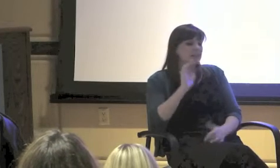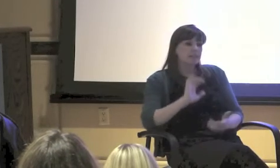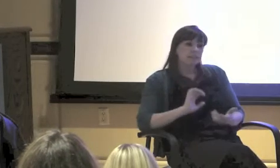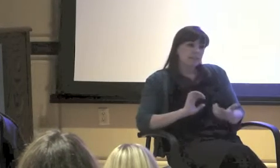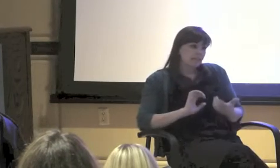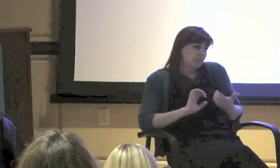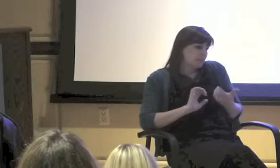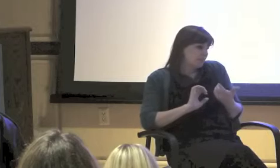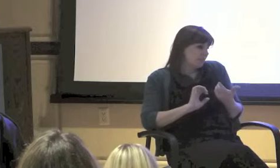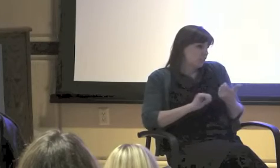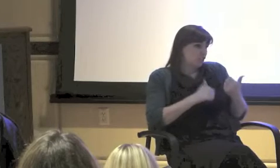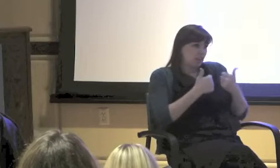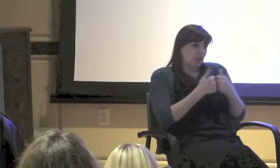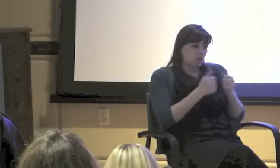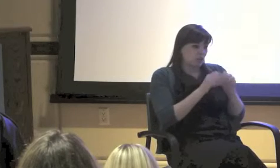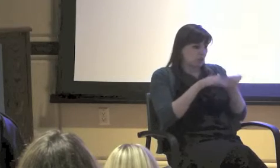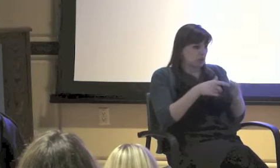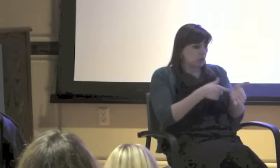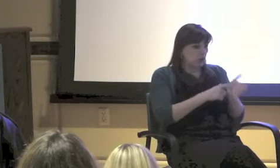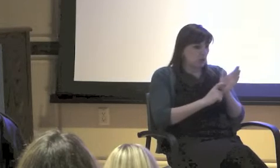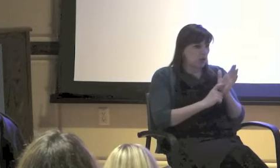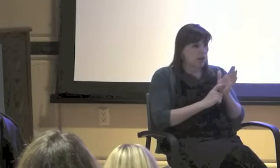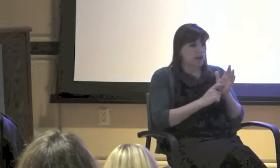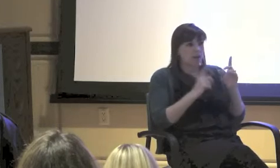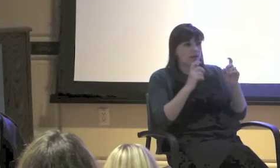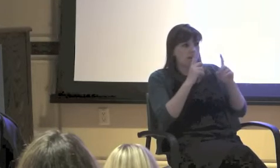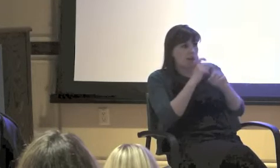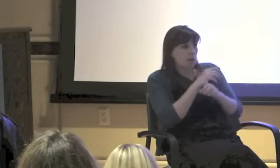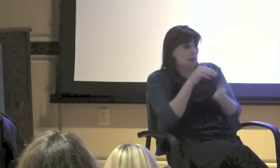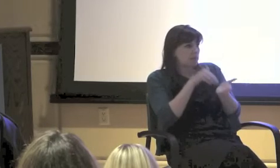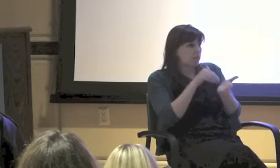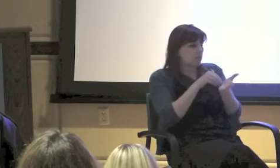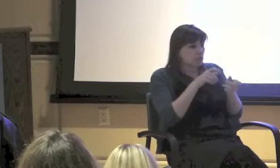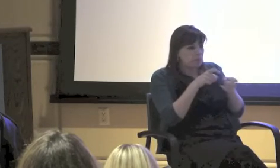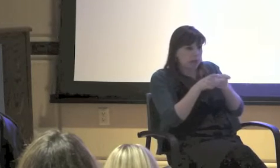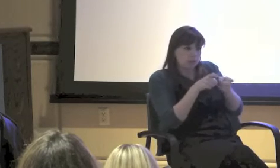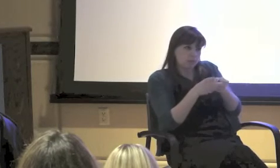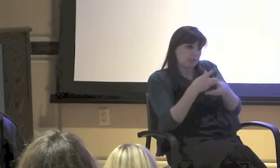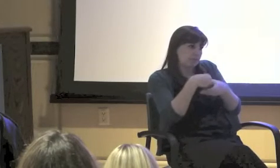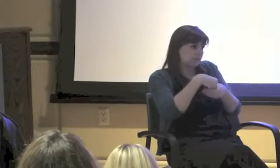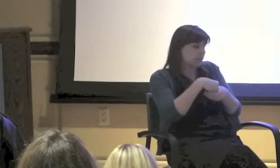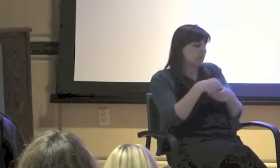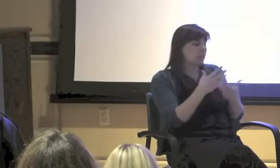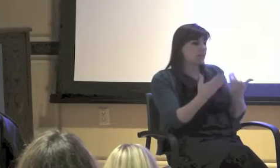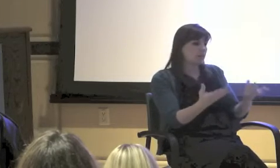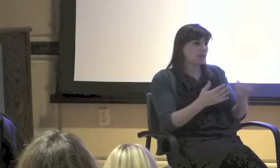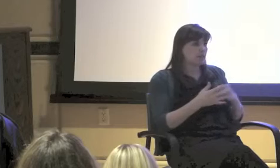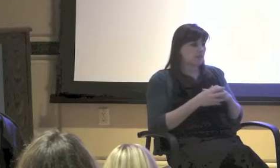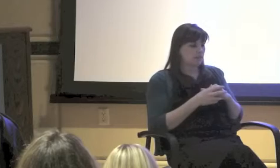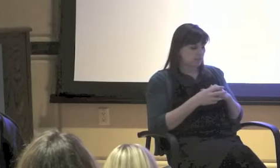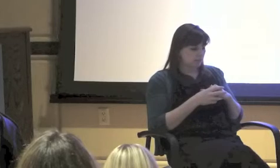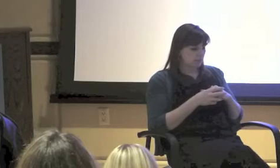Challenging children require complex medical and surgical management sometimes, but